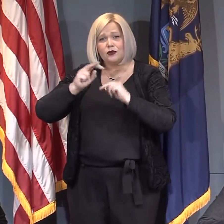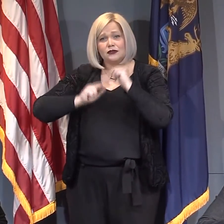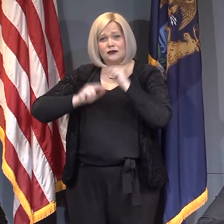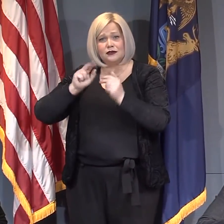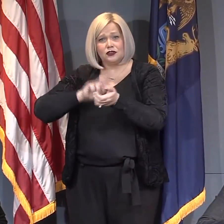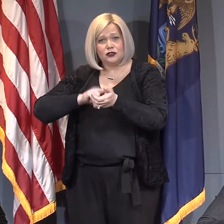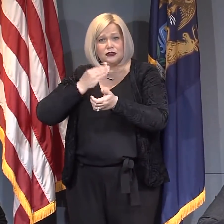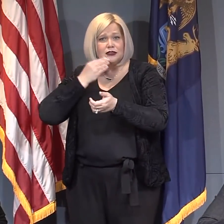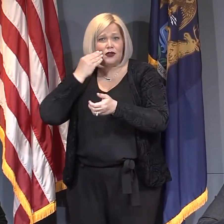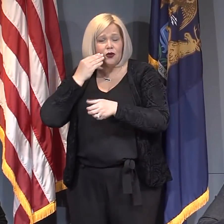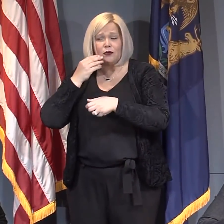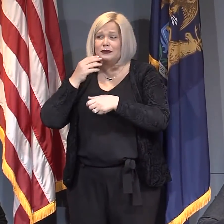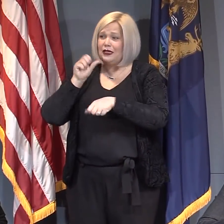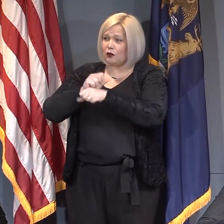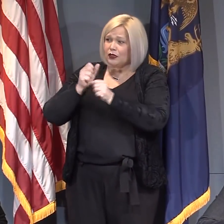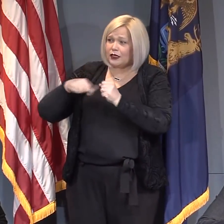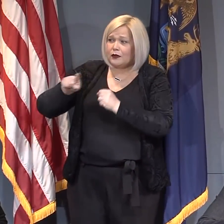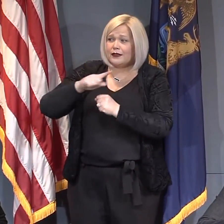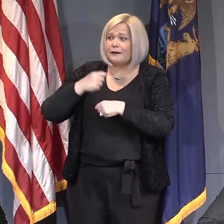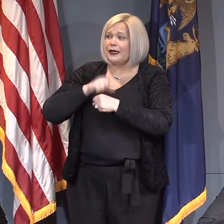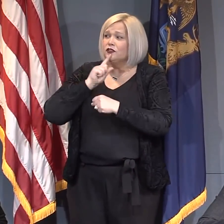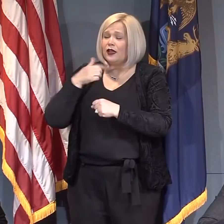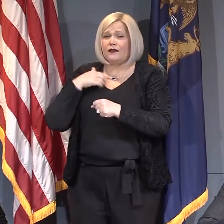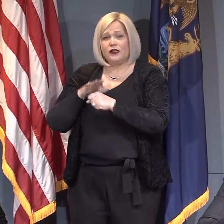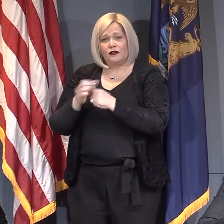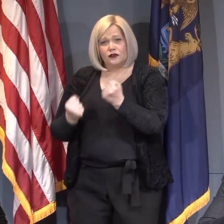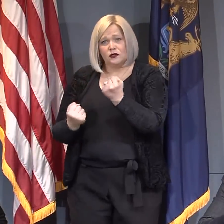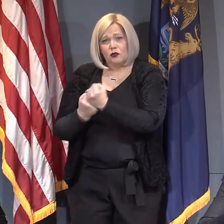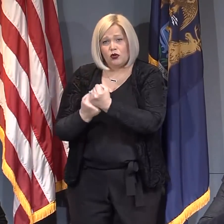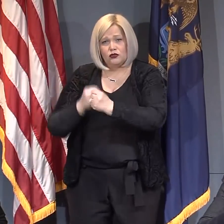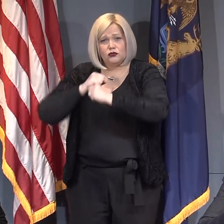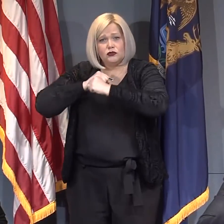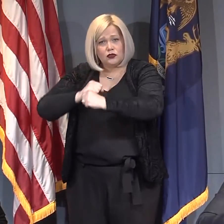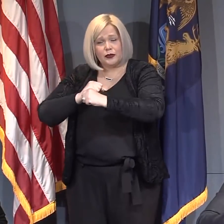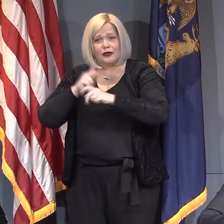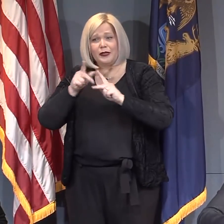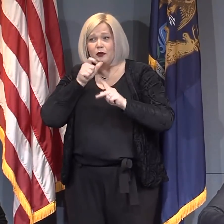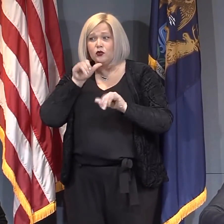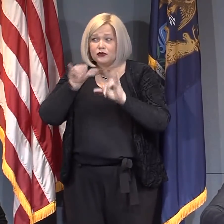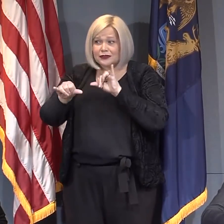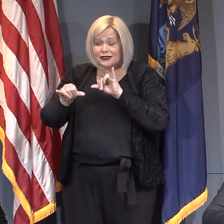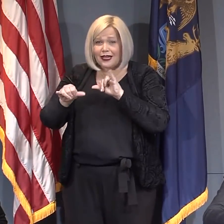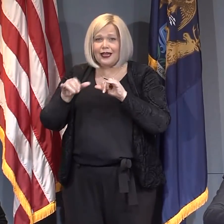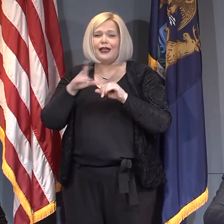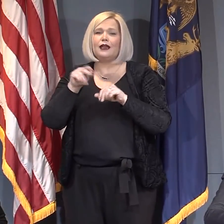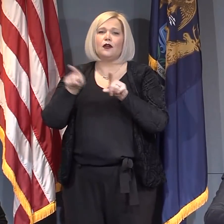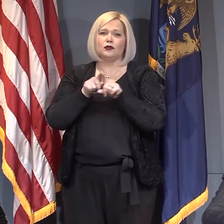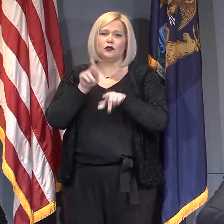making sure these facilities have the support they need to protect residents as well as staff.